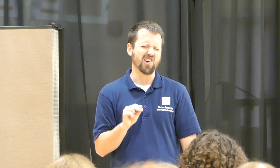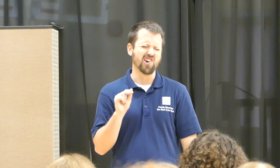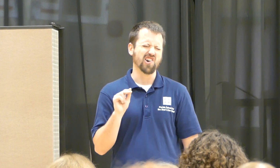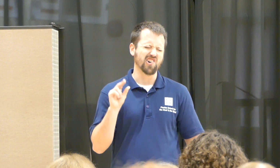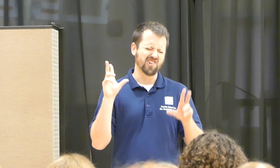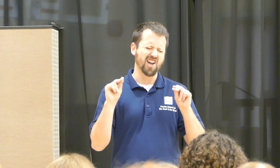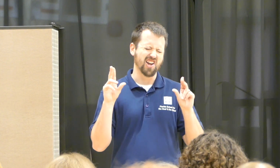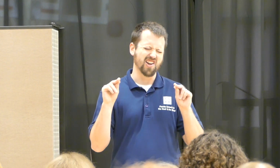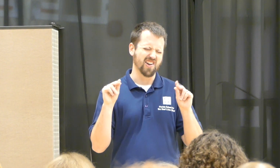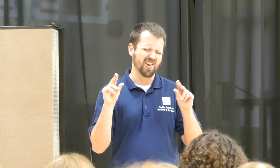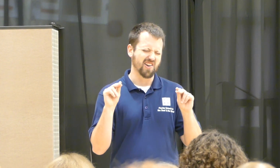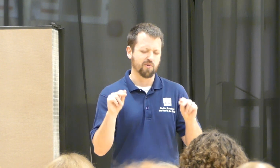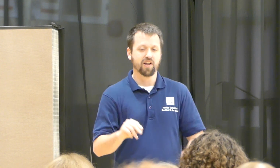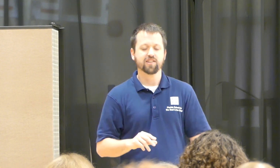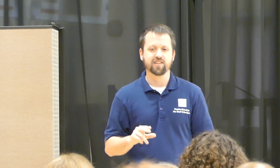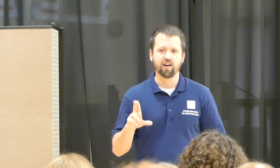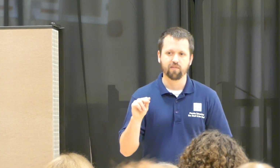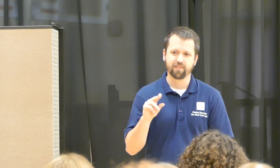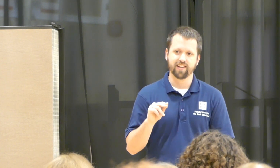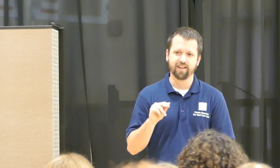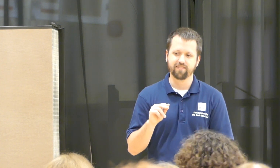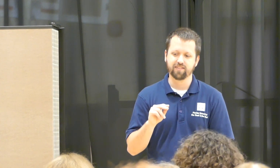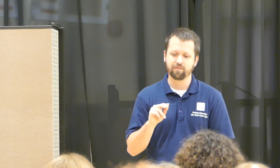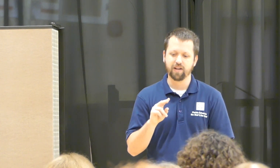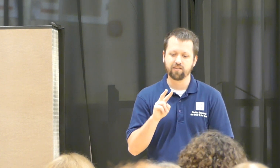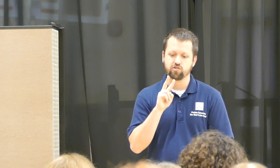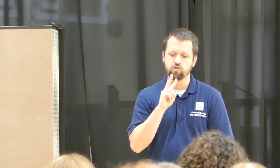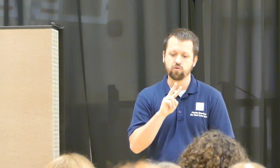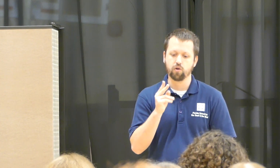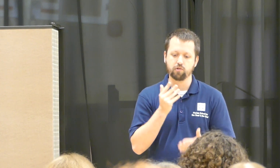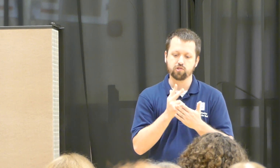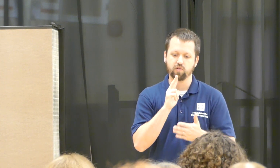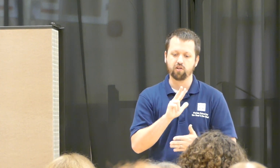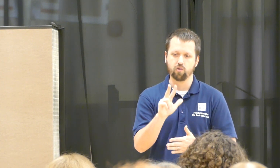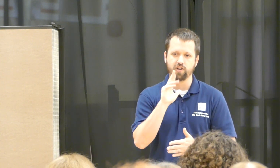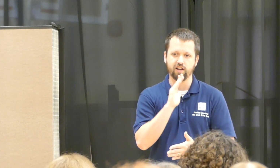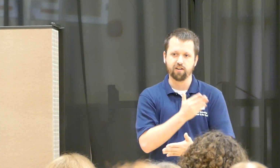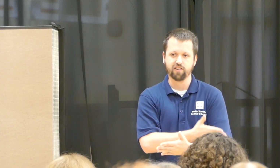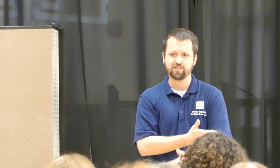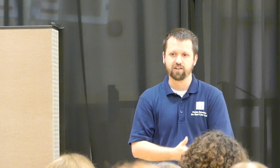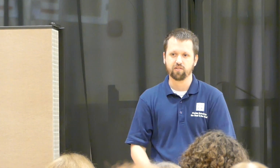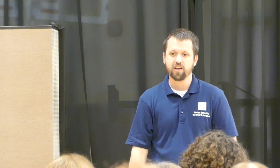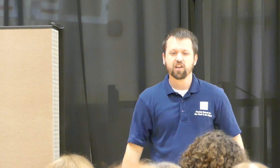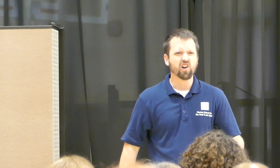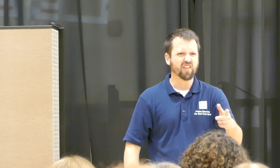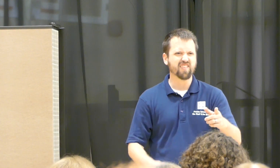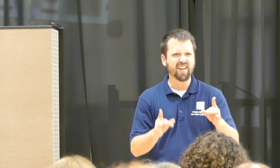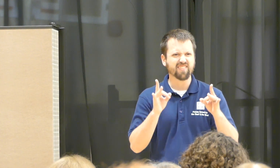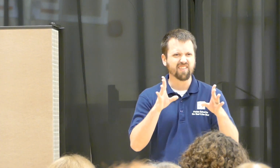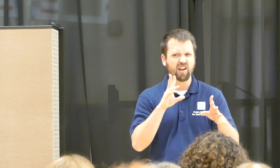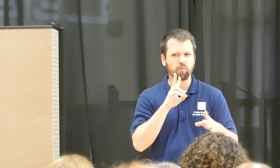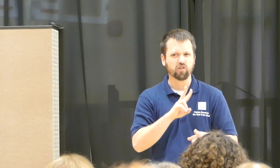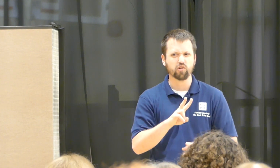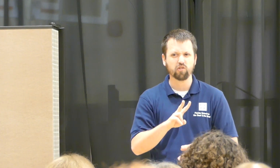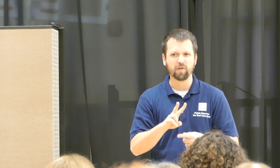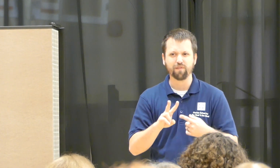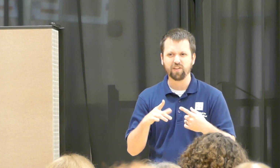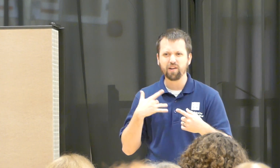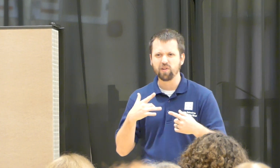No! So, I've got two, almost 3-year-old daughters. So, they say it's the terrible twos, but I feel like when they